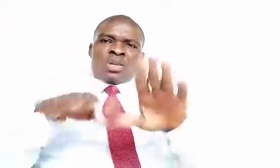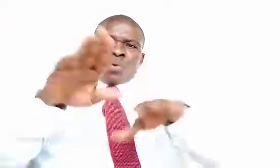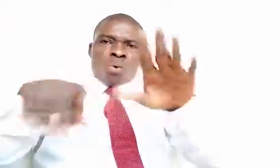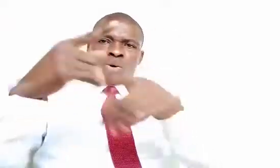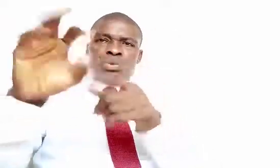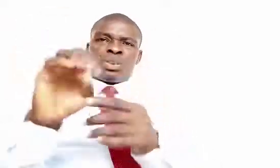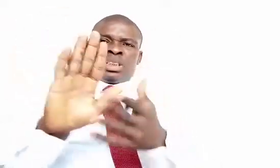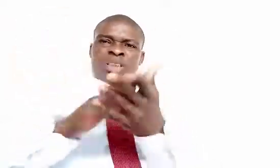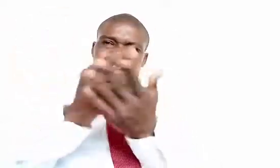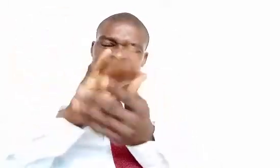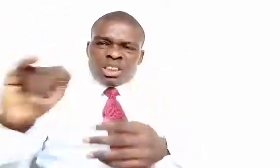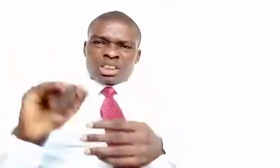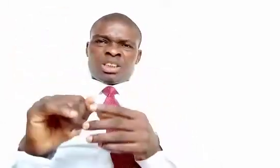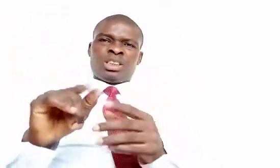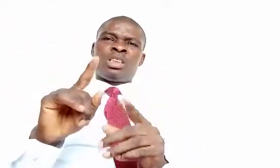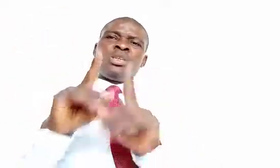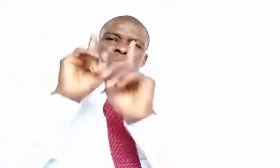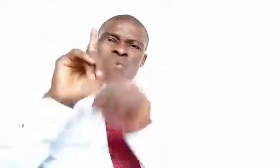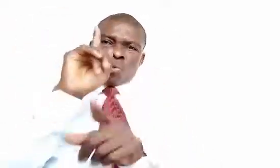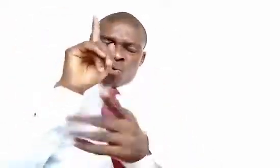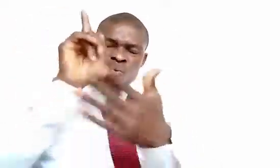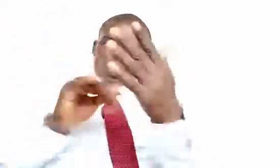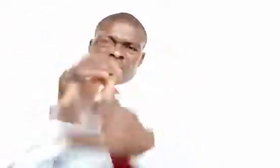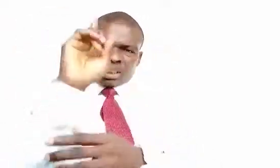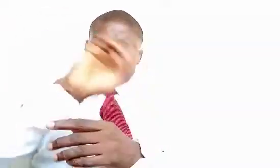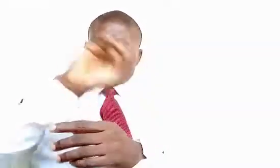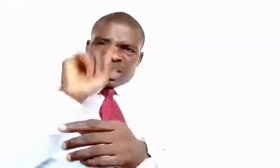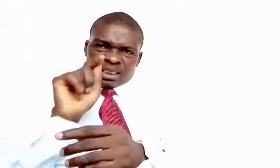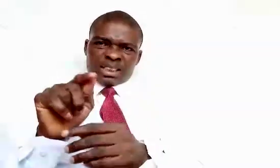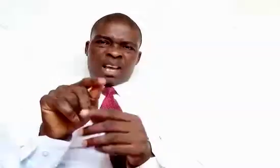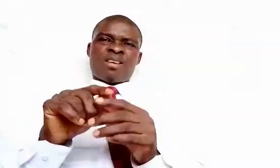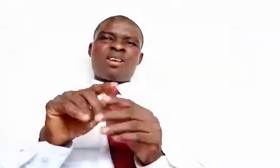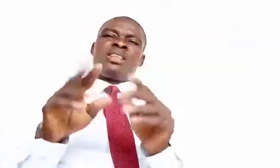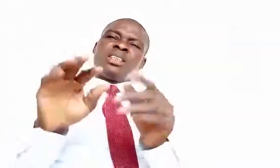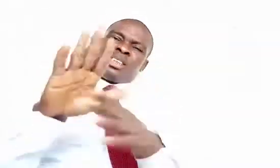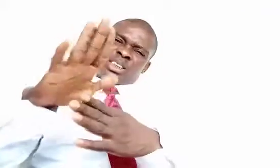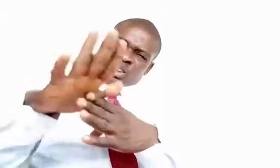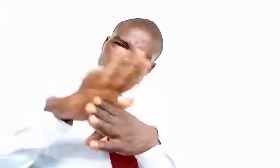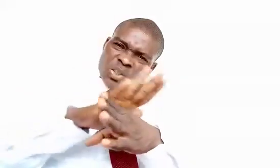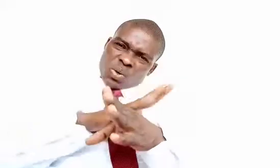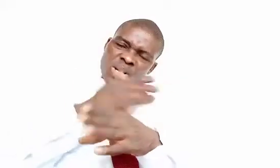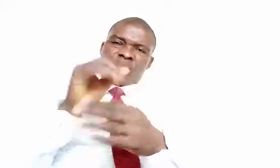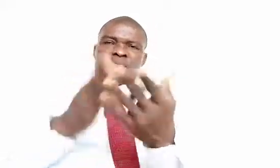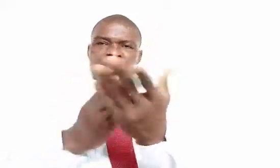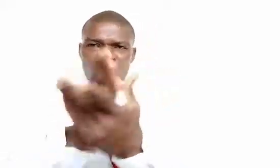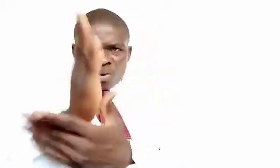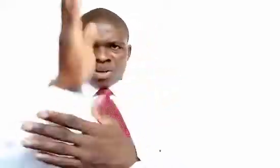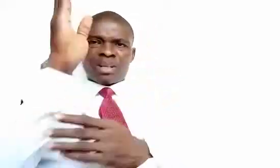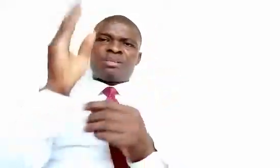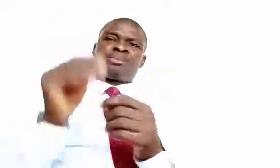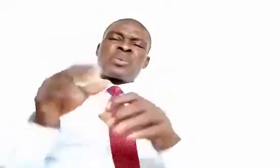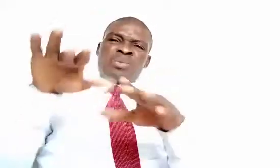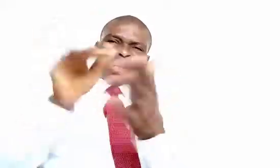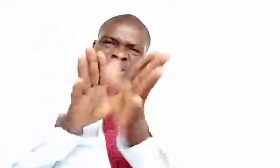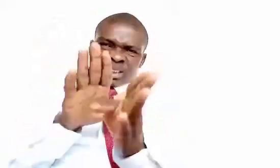will likely be your answer? Slowly. Right. Therefore, slowly is an adverb of manner in